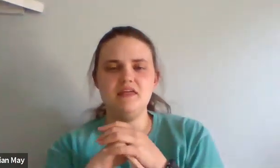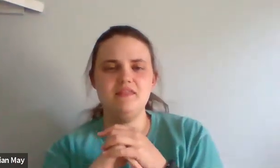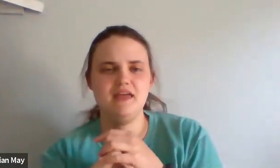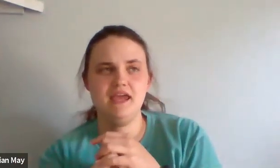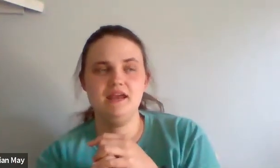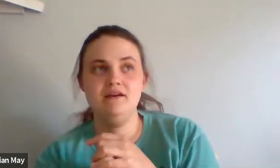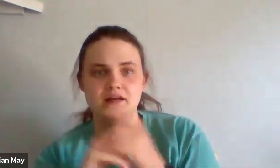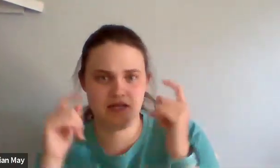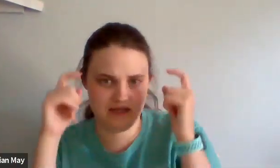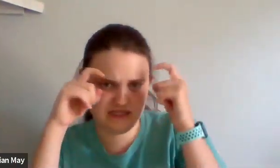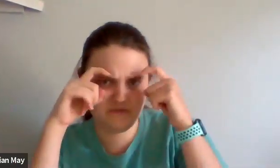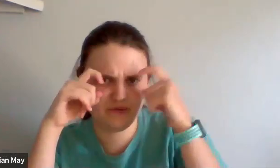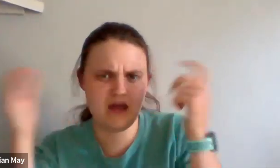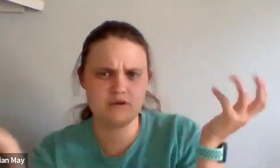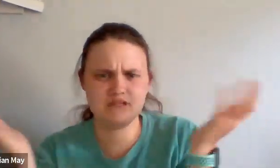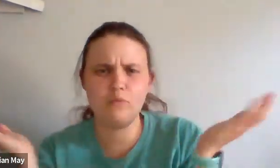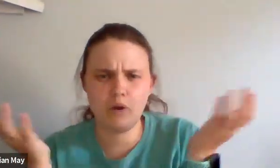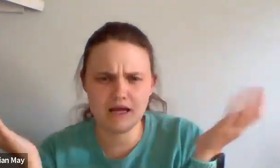And then, and again, same thing with the eyebrows on what?